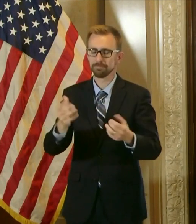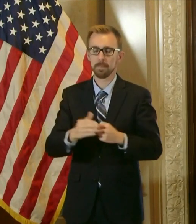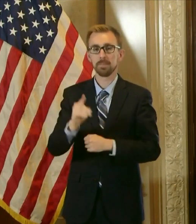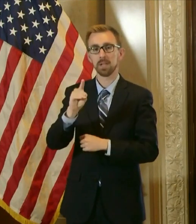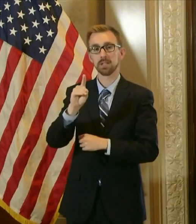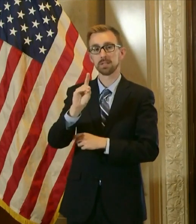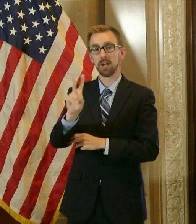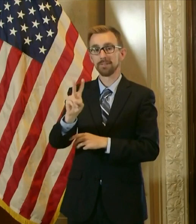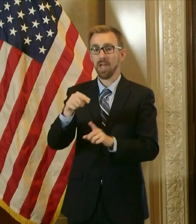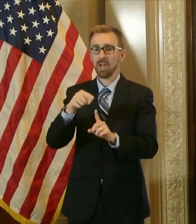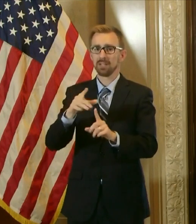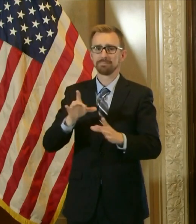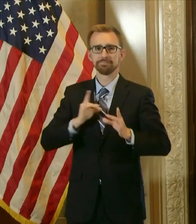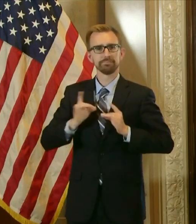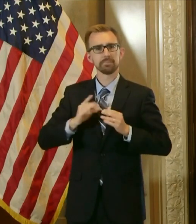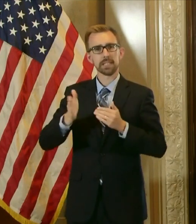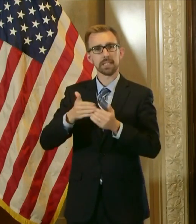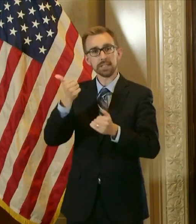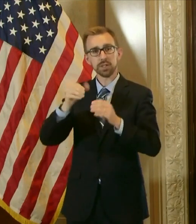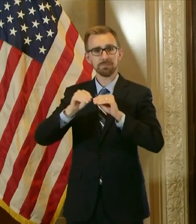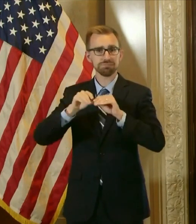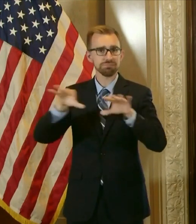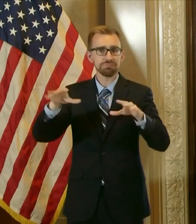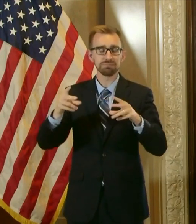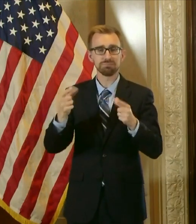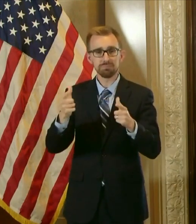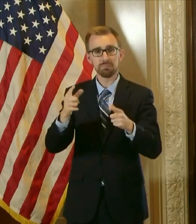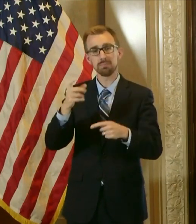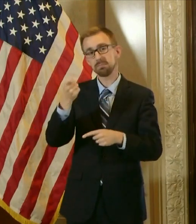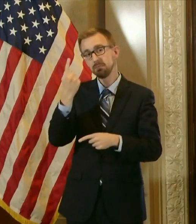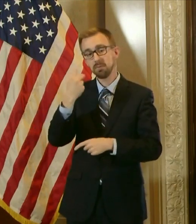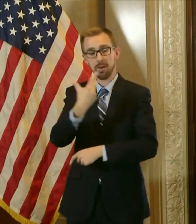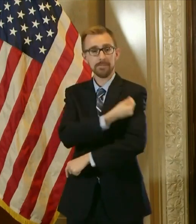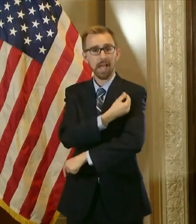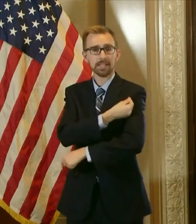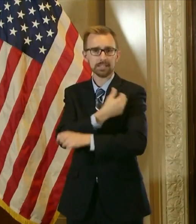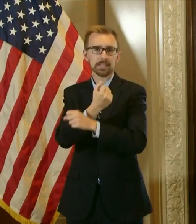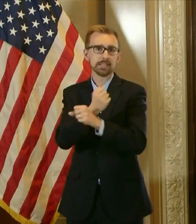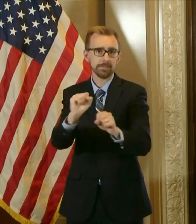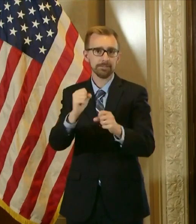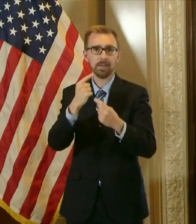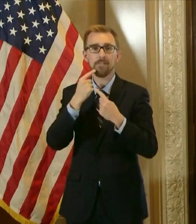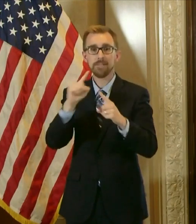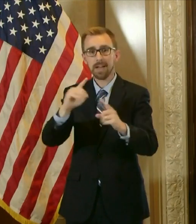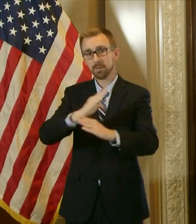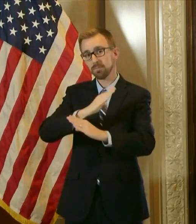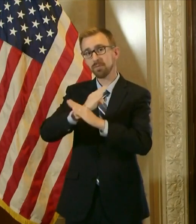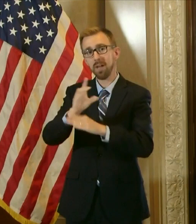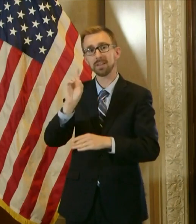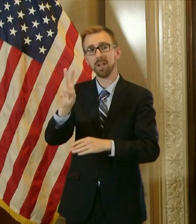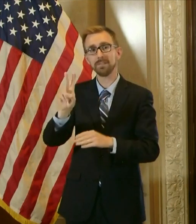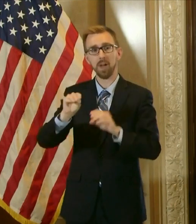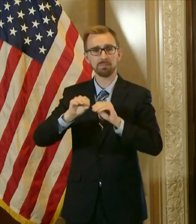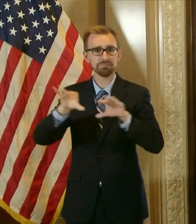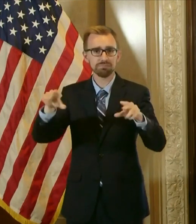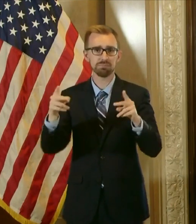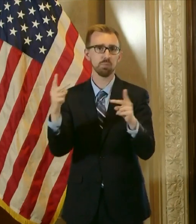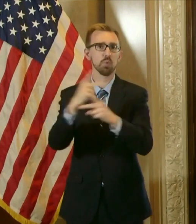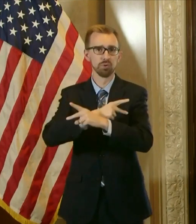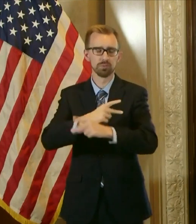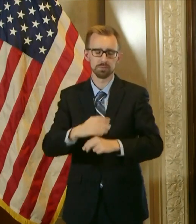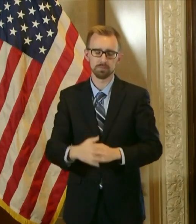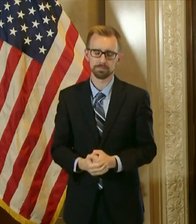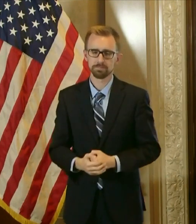more contagious, the vaccine has been proven to be safe and effective against it. We